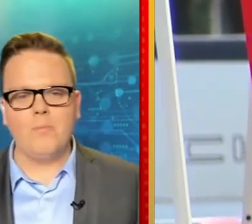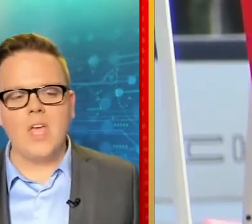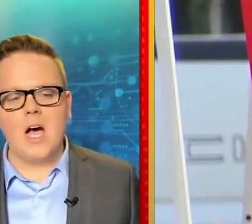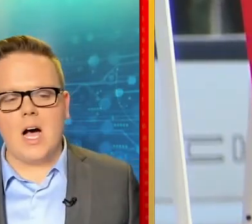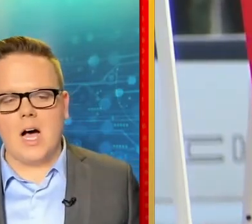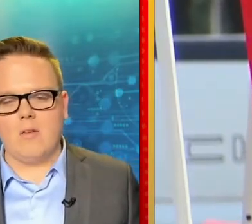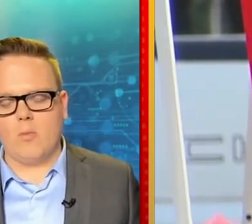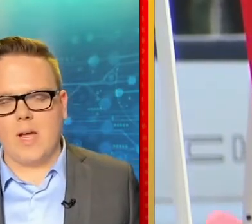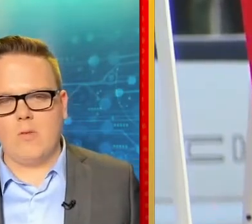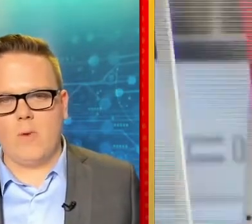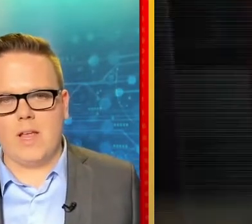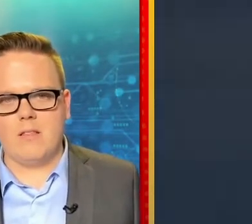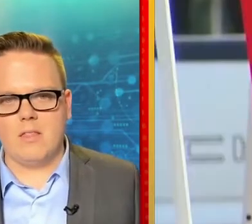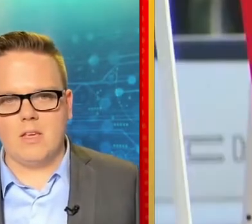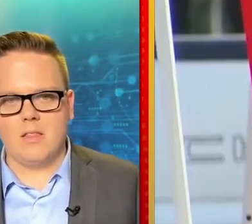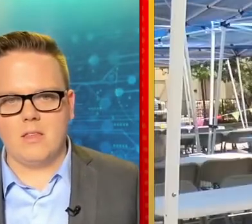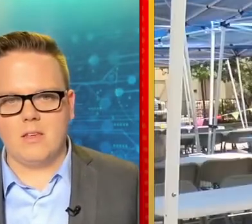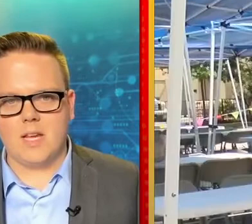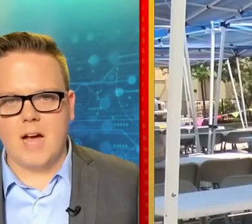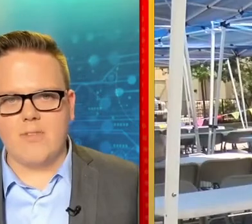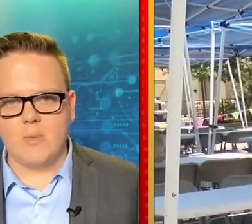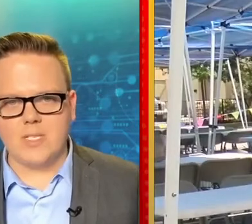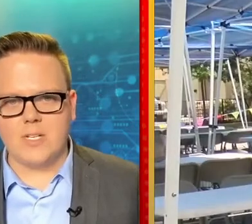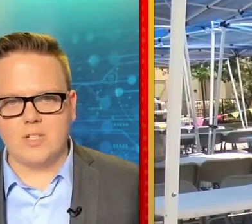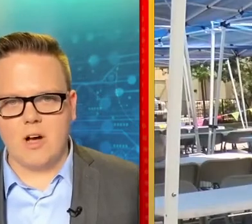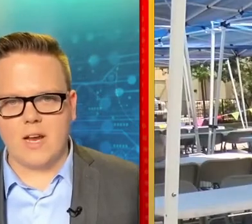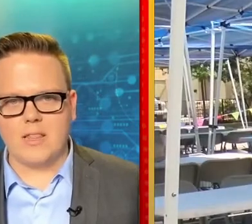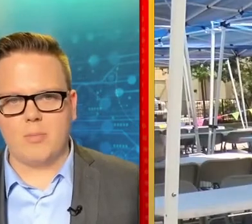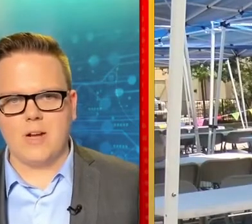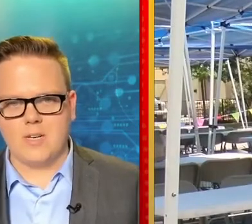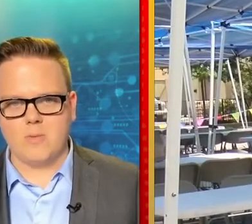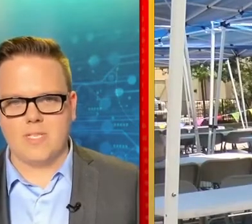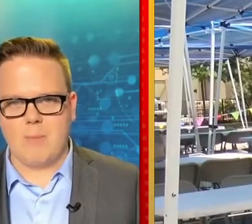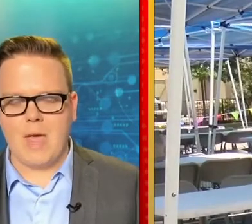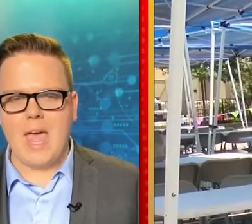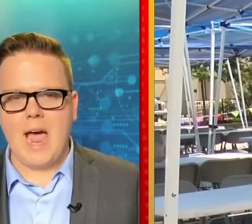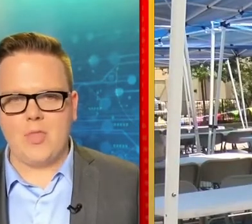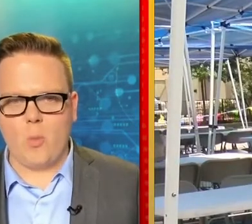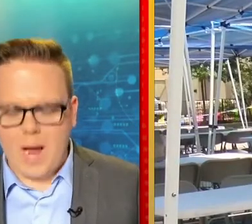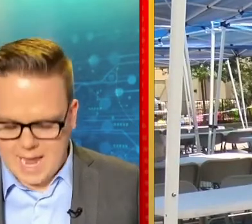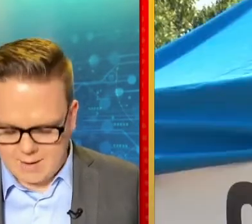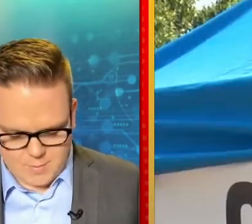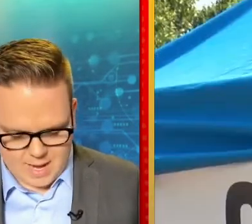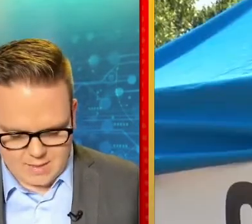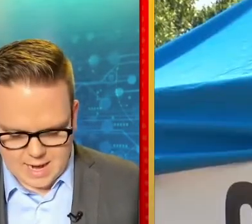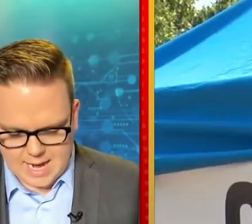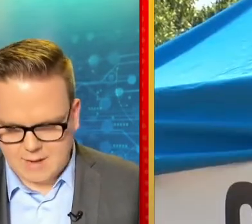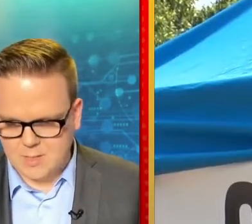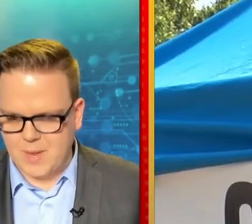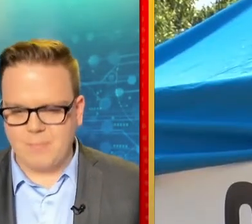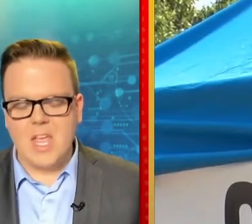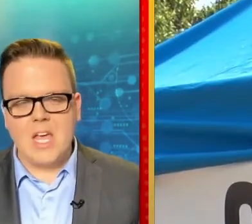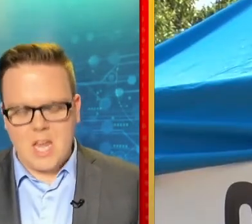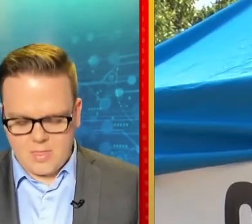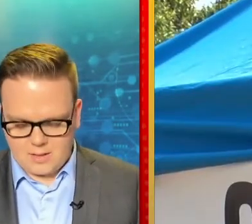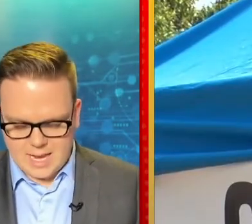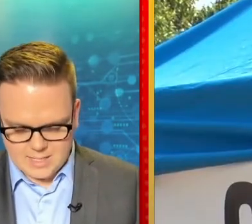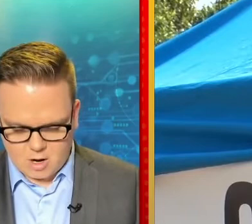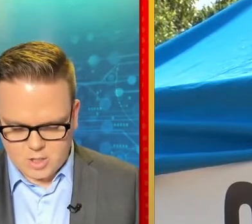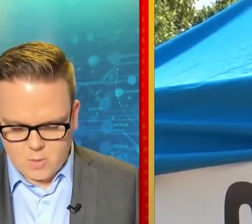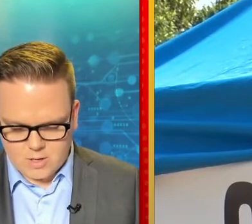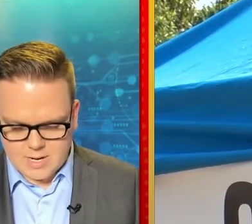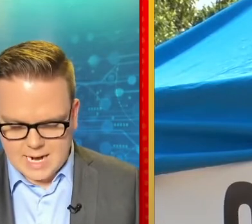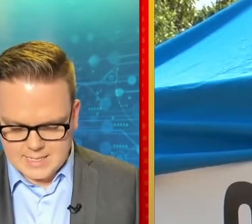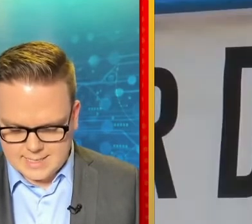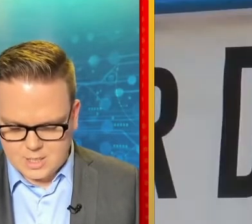ago when the governor was still talking. The president was up at the White House making that announcement. Nonetheless, there